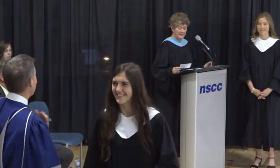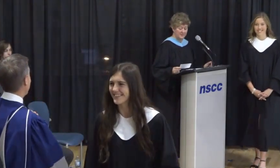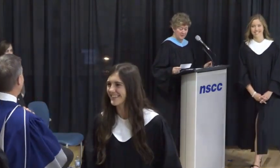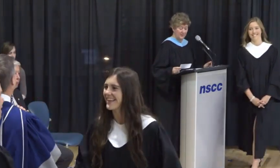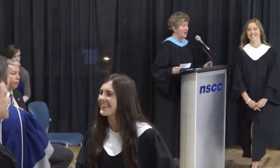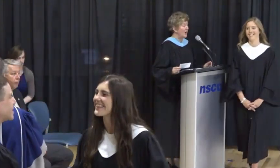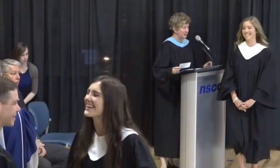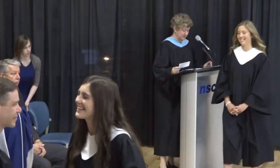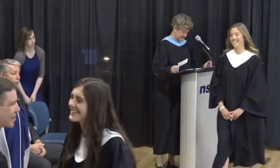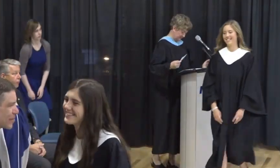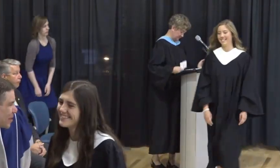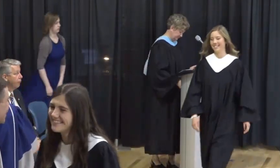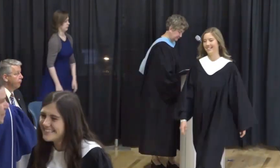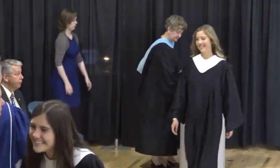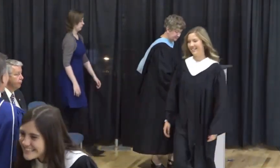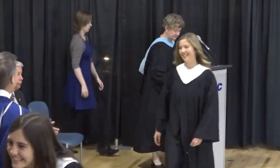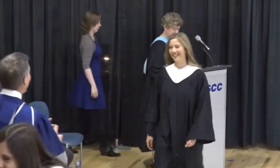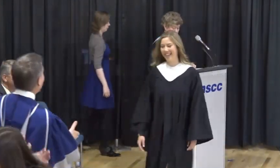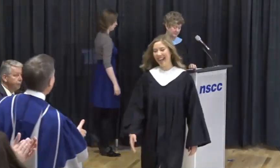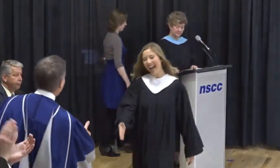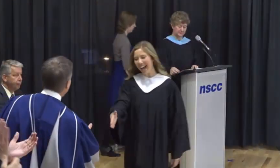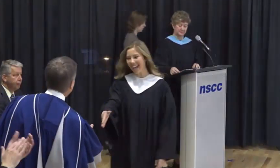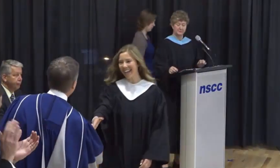Leah Visser, honors.